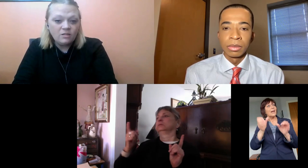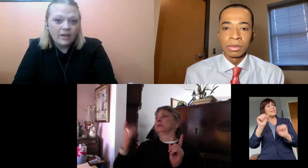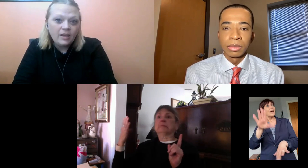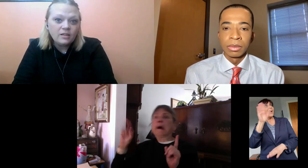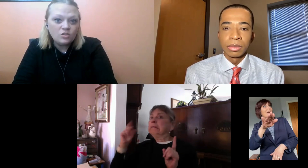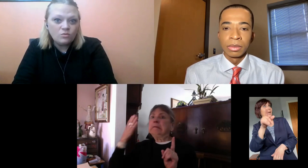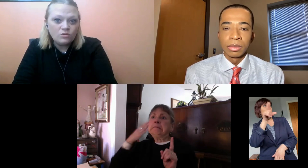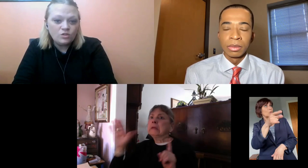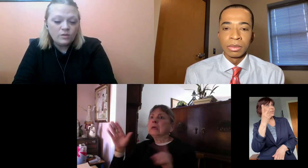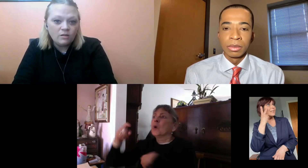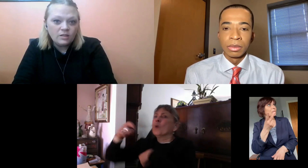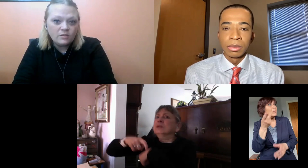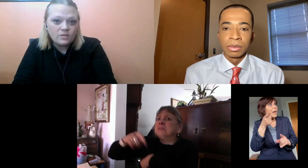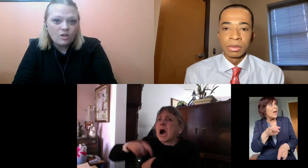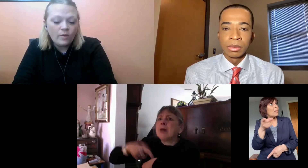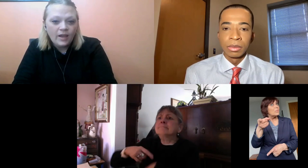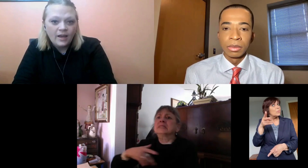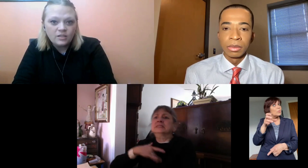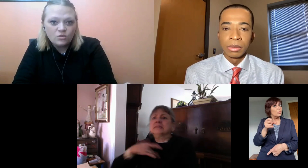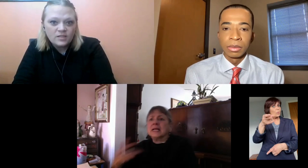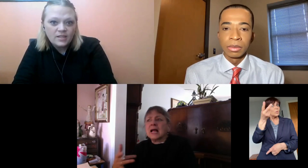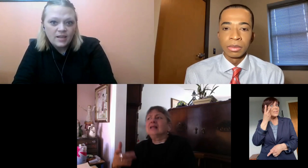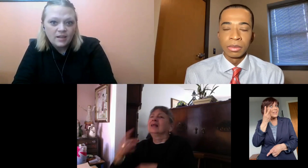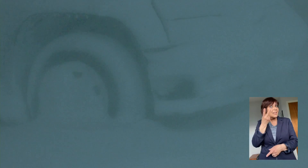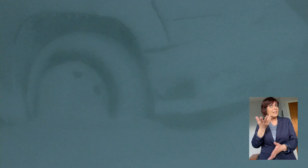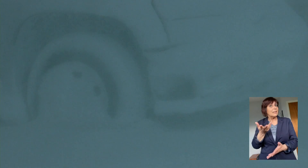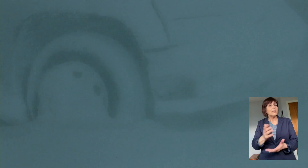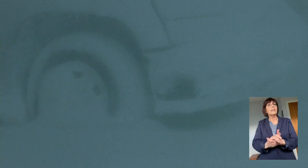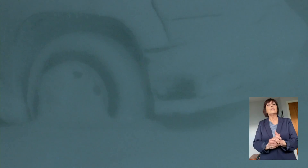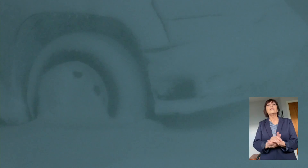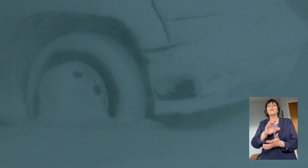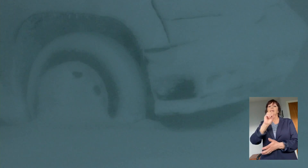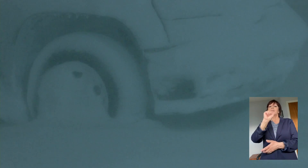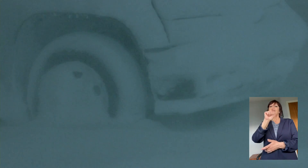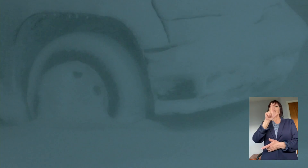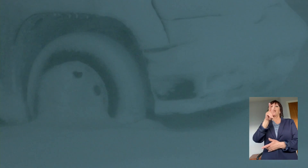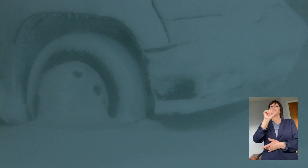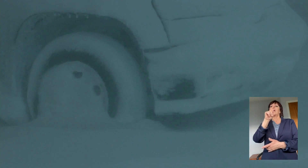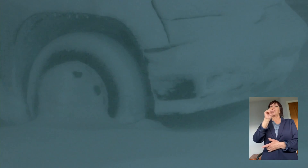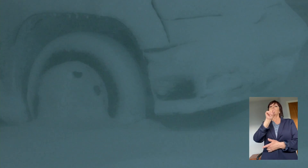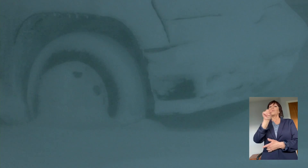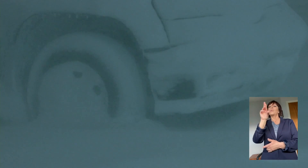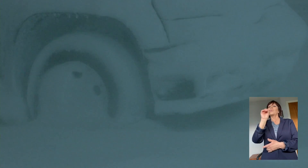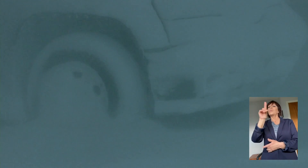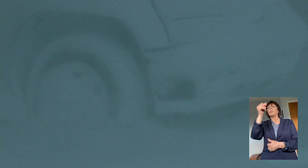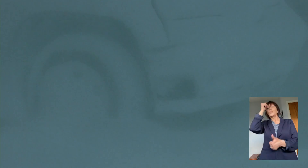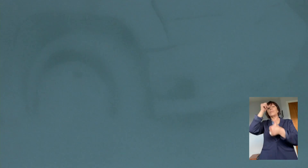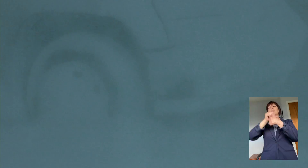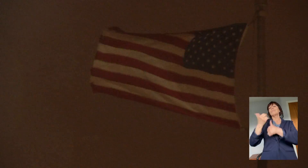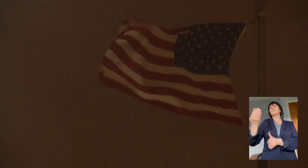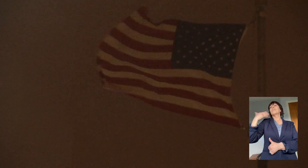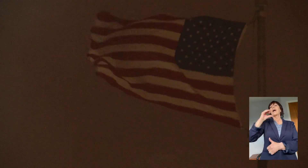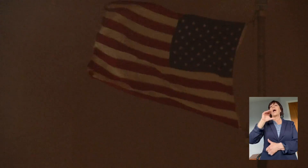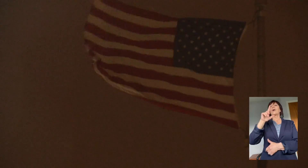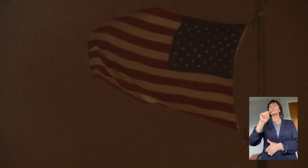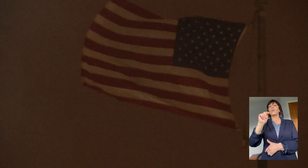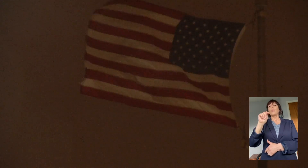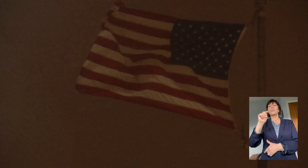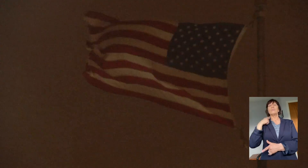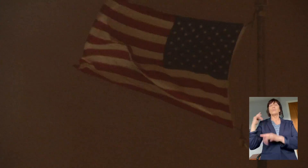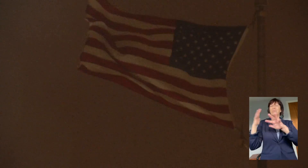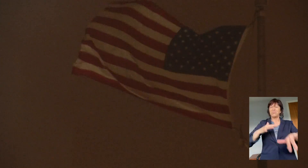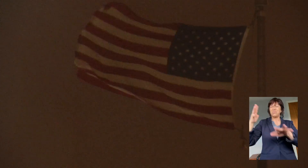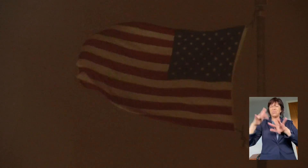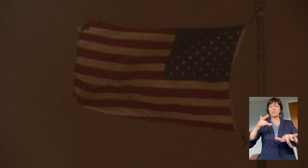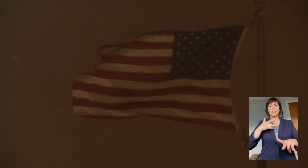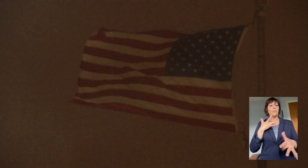can tell them, hey, did you hear that this is going on? Did you see? Salvato-Rude recalls a bad snowstorm one October where she felt left